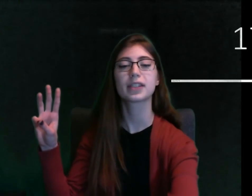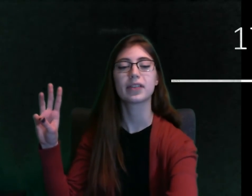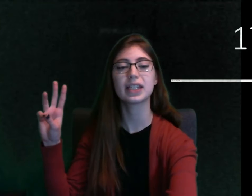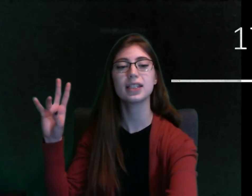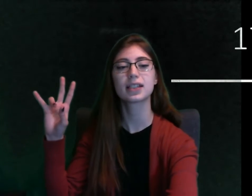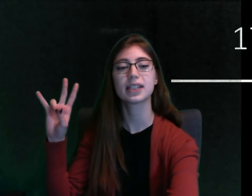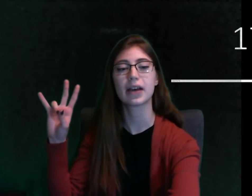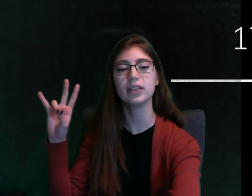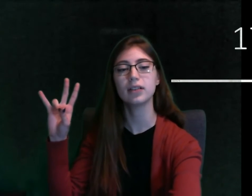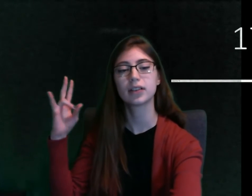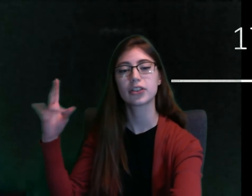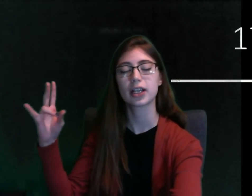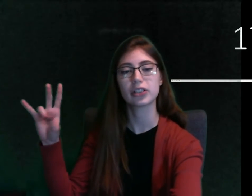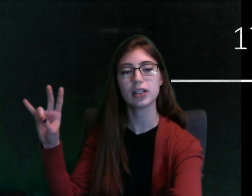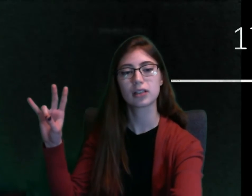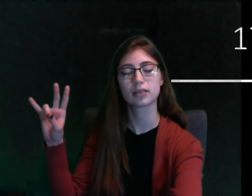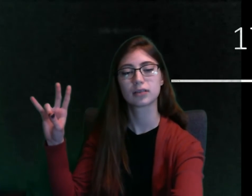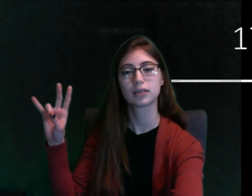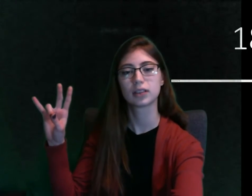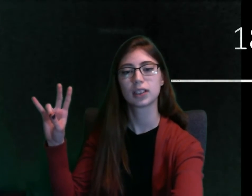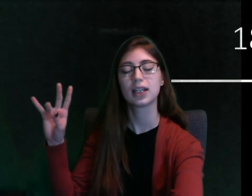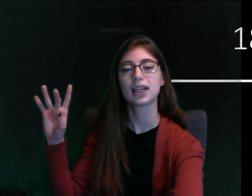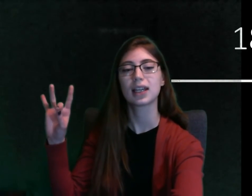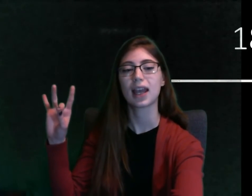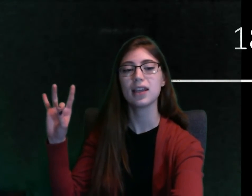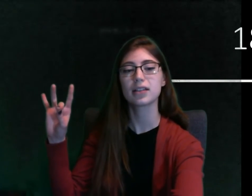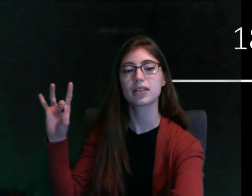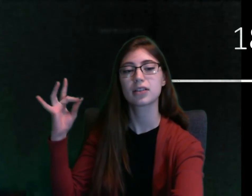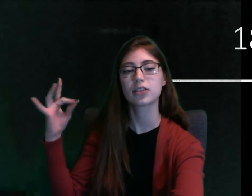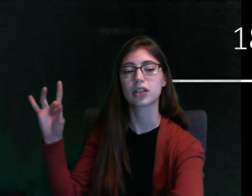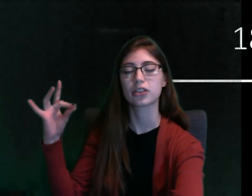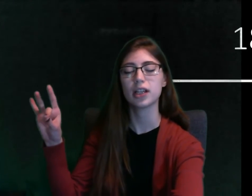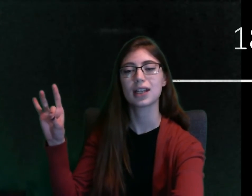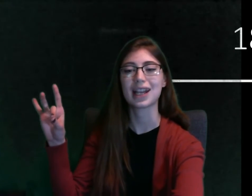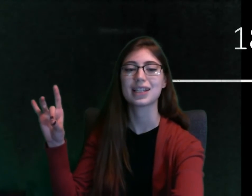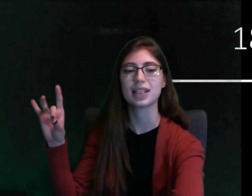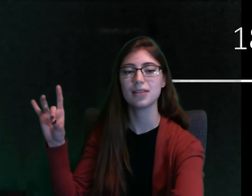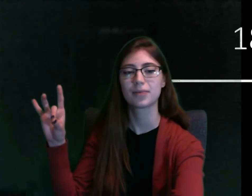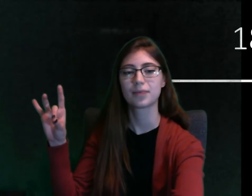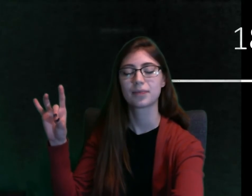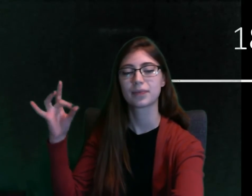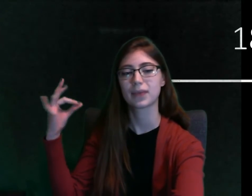17, 7, shake, shake. 8, shake, shake. 18,